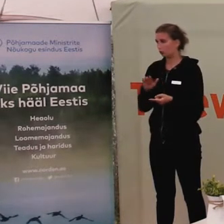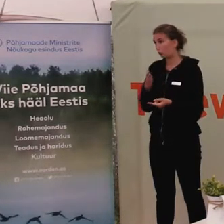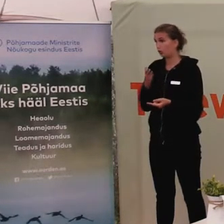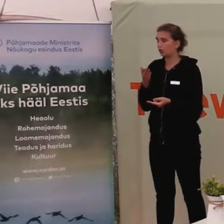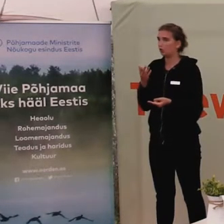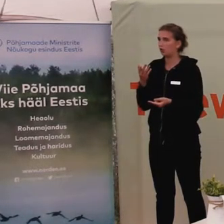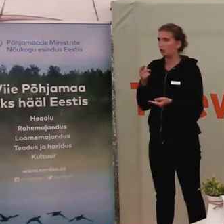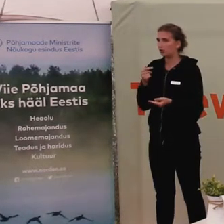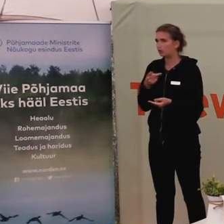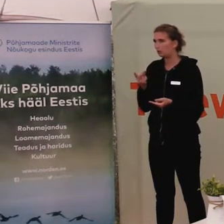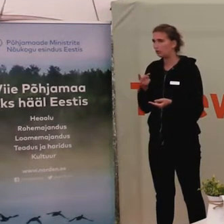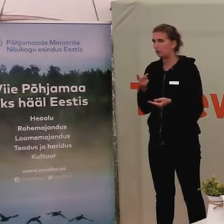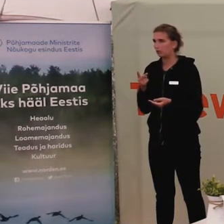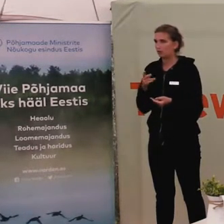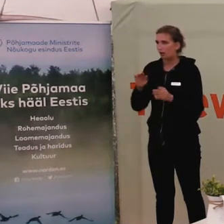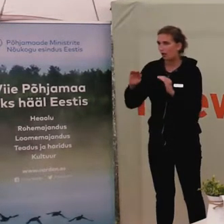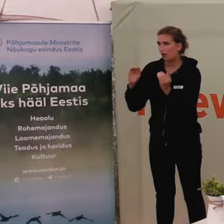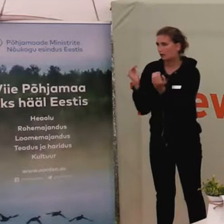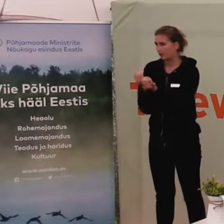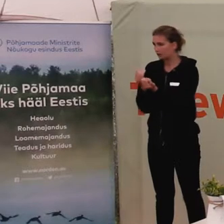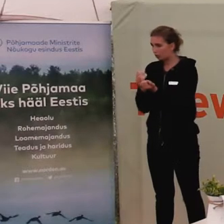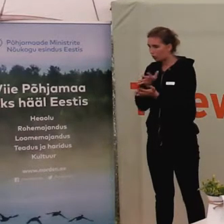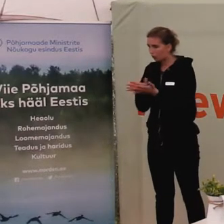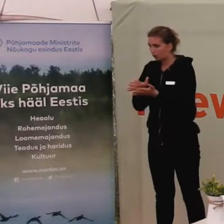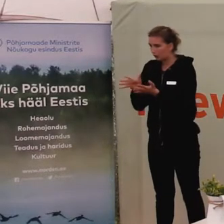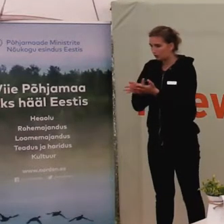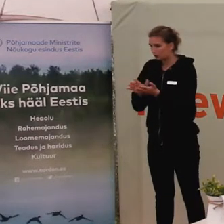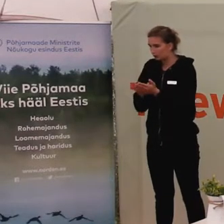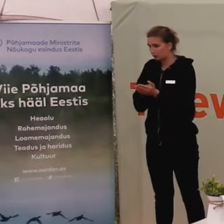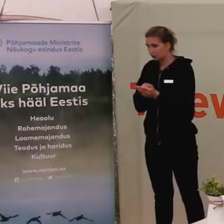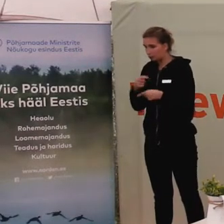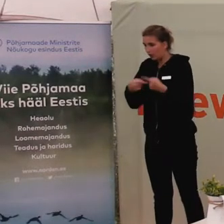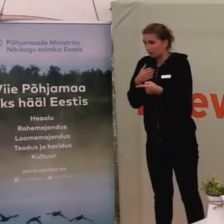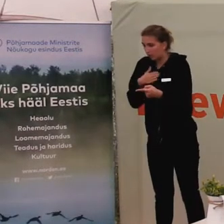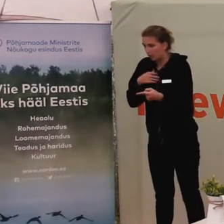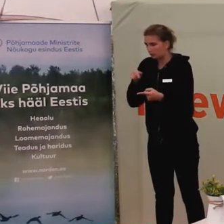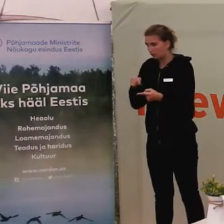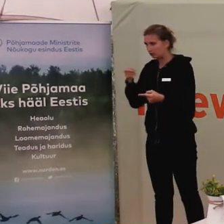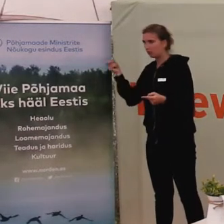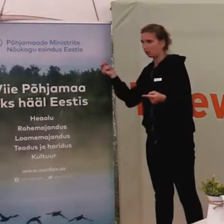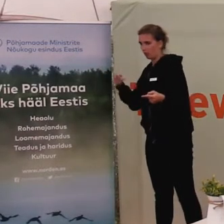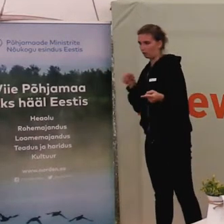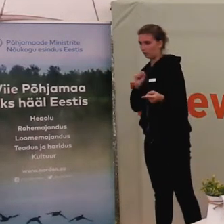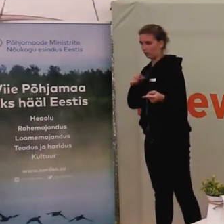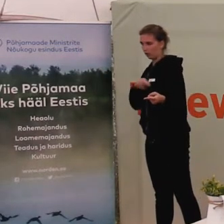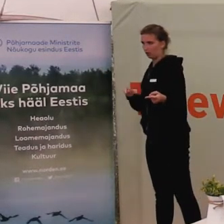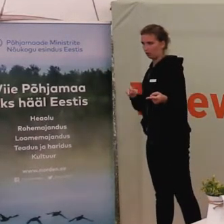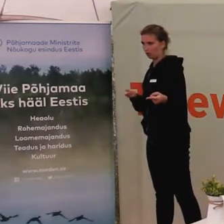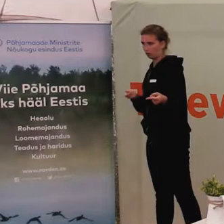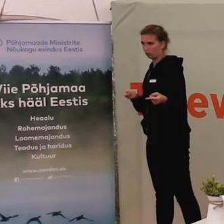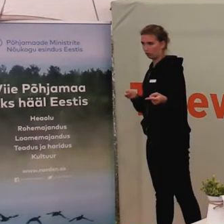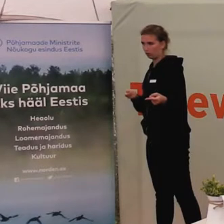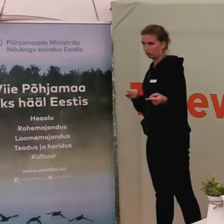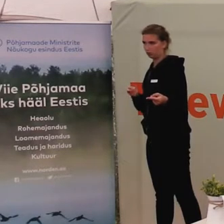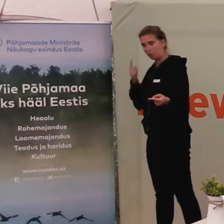some polluting or environmentally damaging action. So the tax needs to be directed